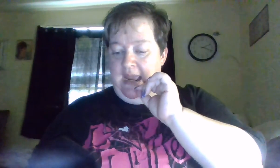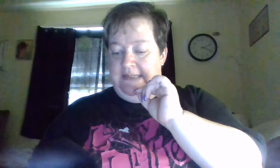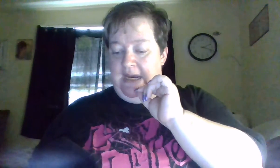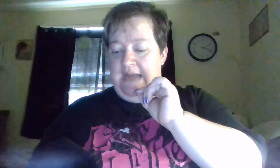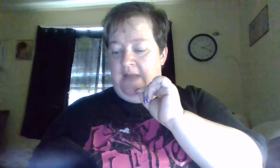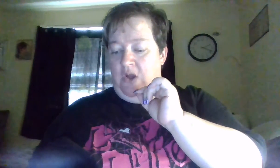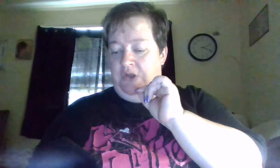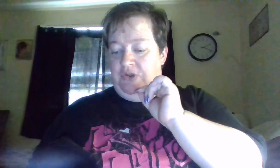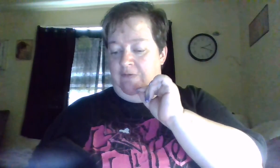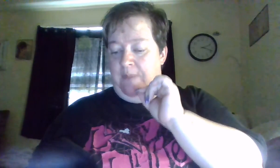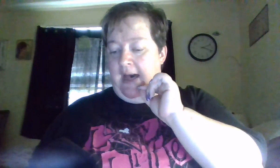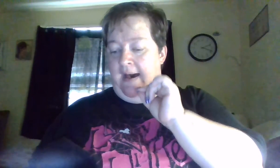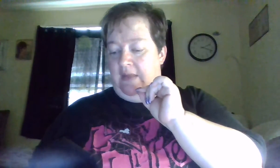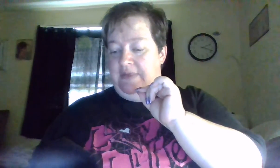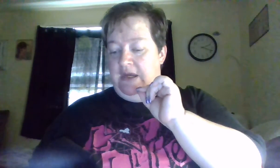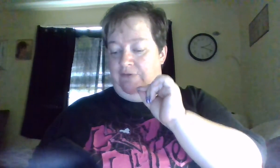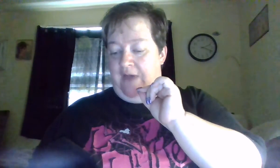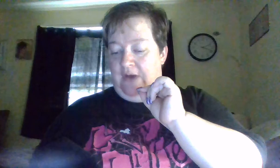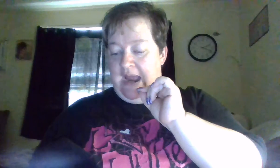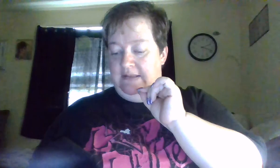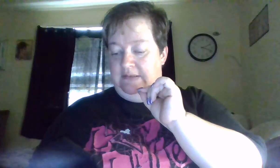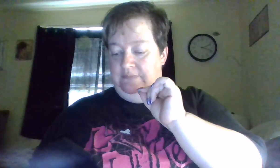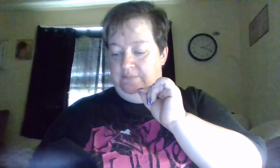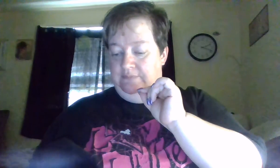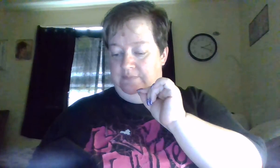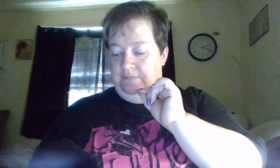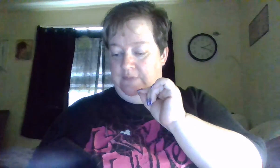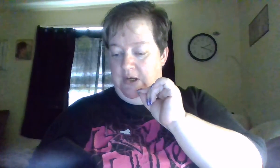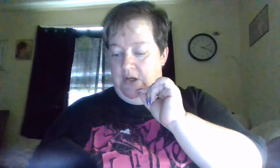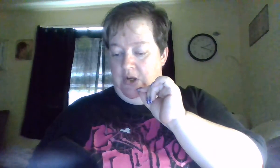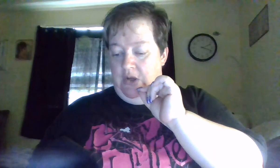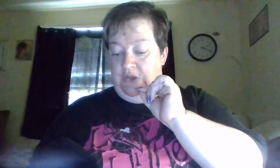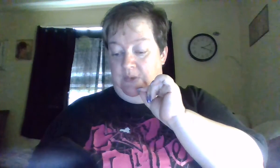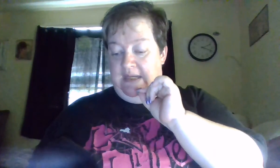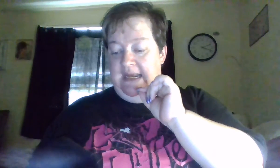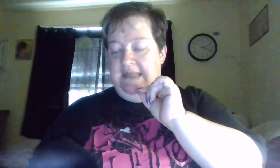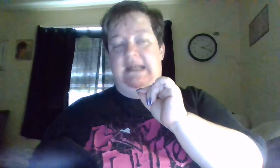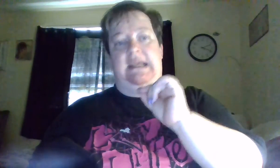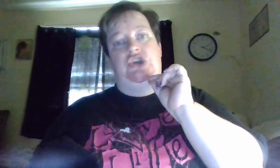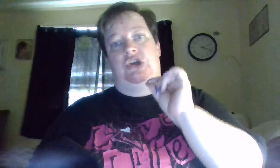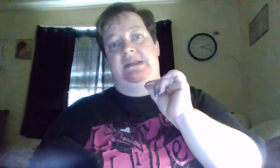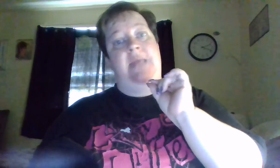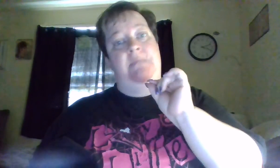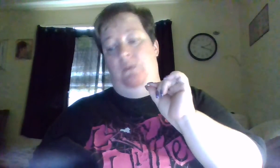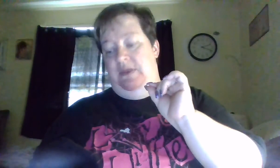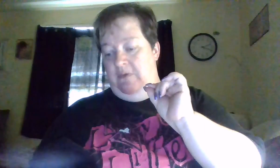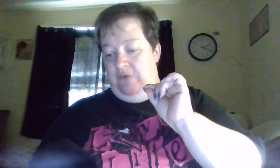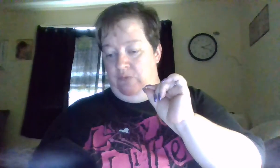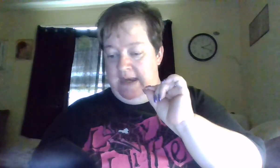and tear down the altar of Baal that your father has. So Gideon did it. He took 10 men with him. If you read